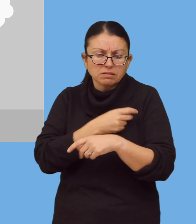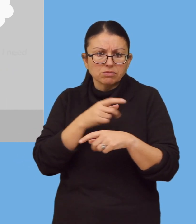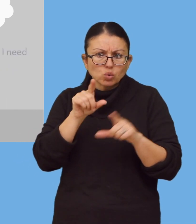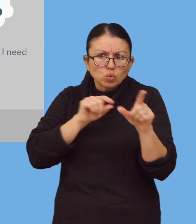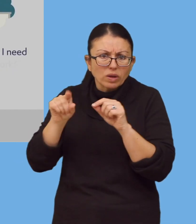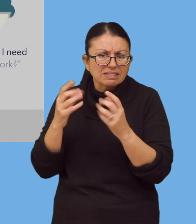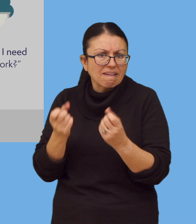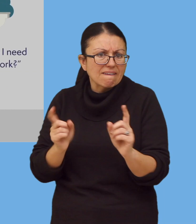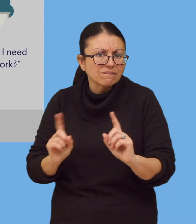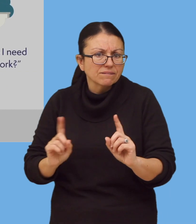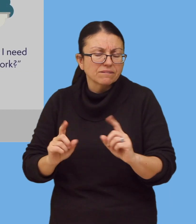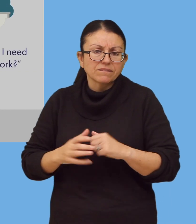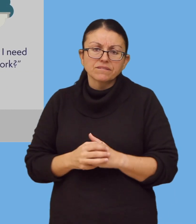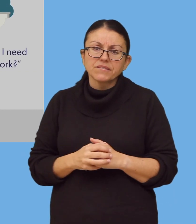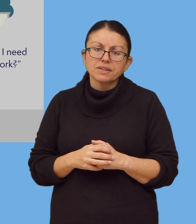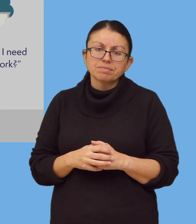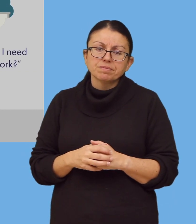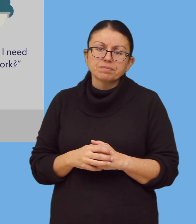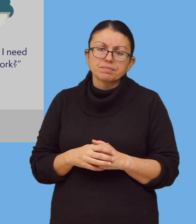How long do I need to take off work?